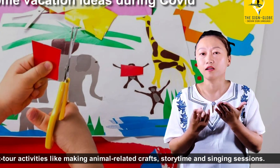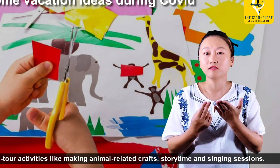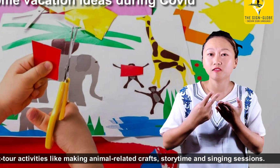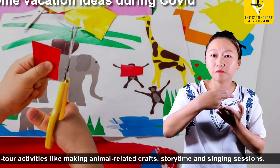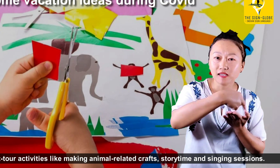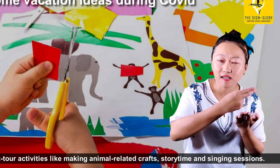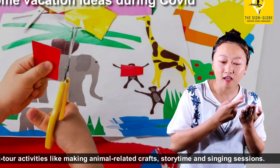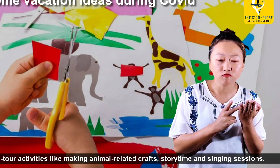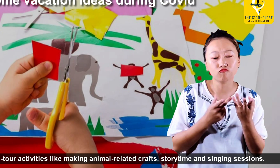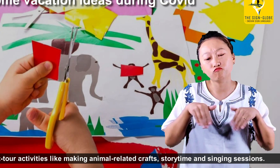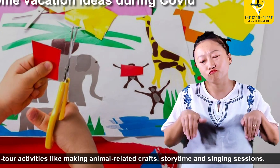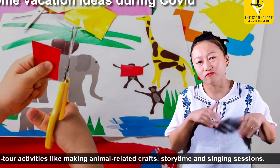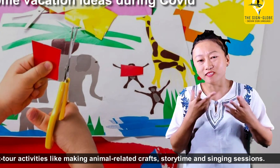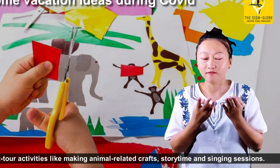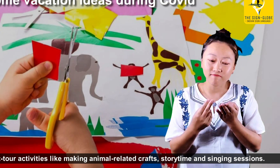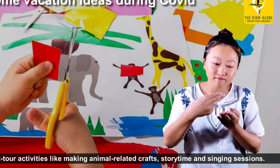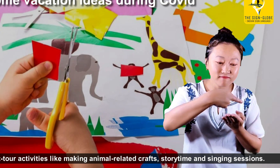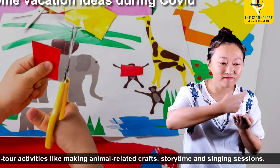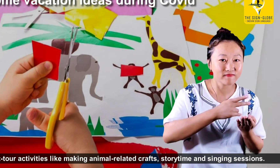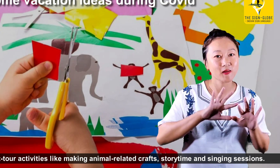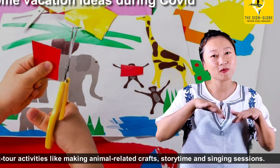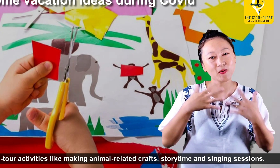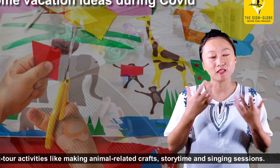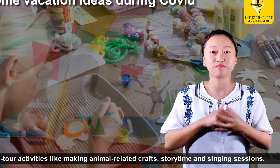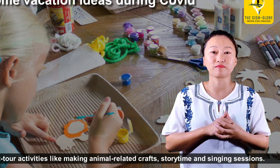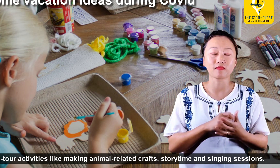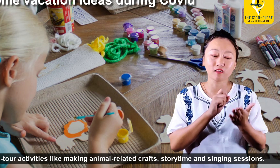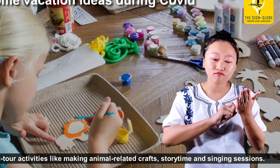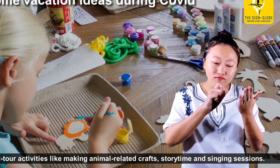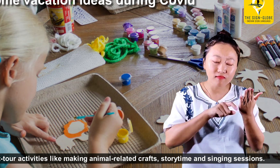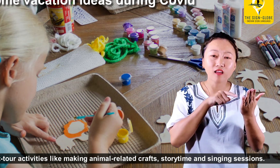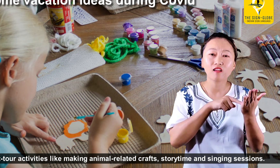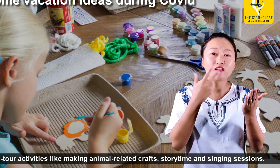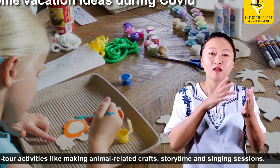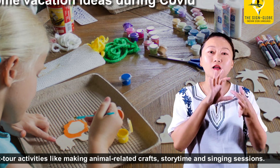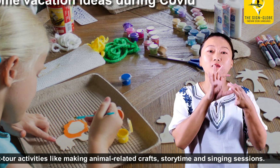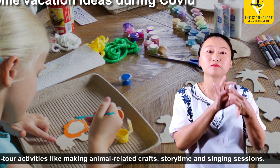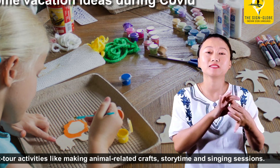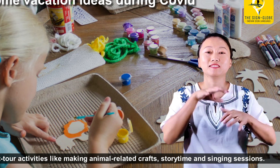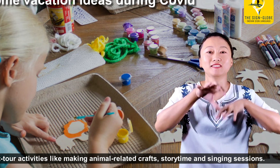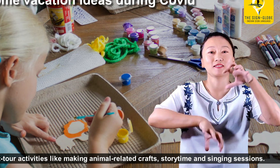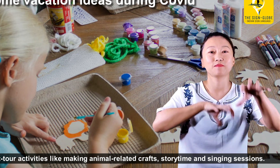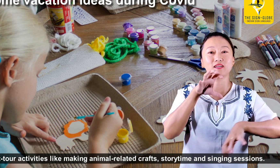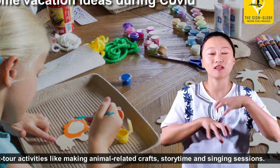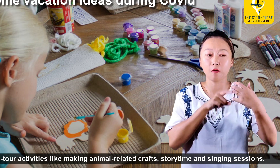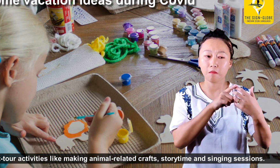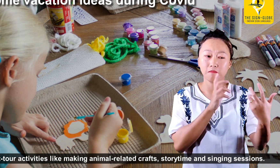Post-tour activities like making animal-related crafts, story time, and singing sessions.